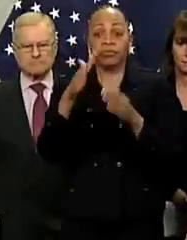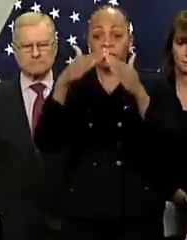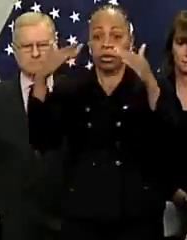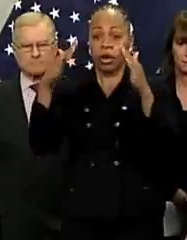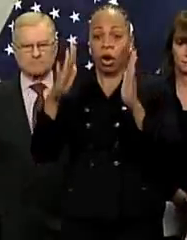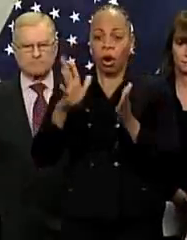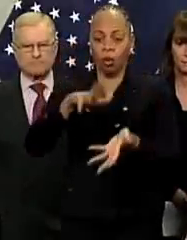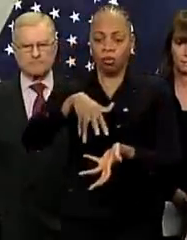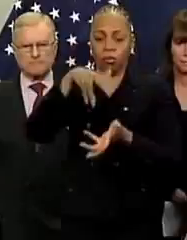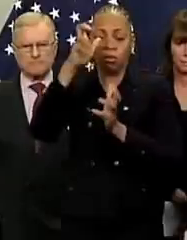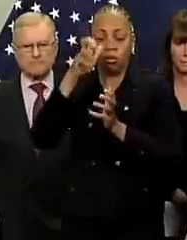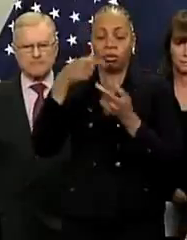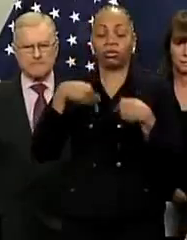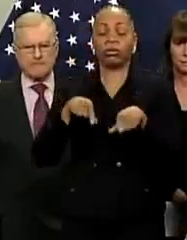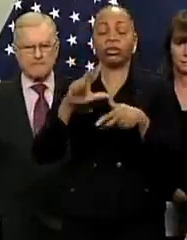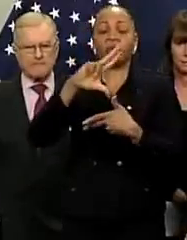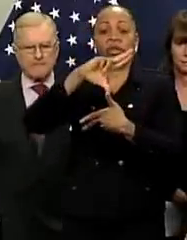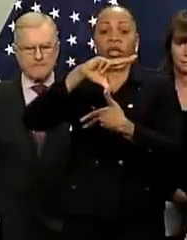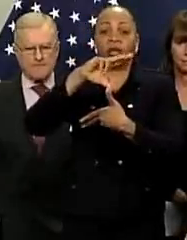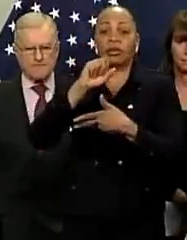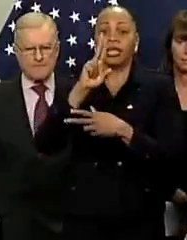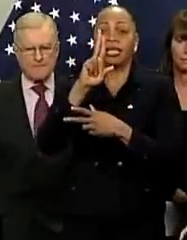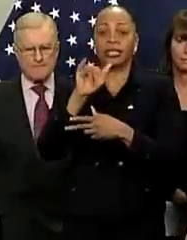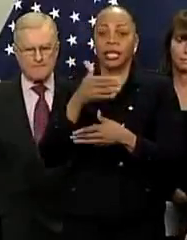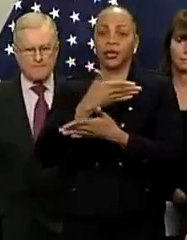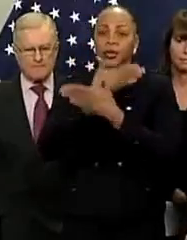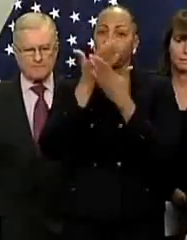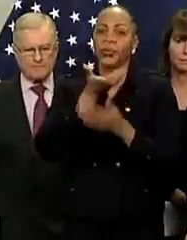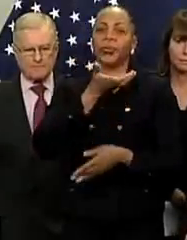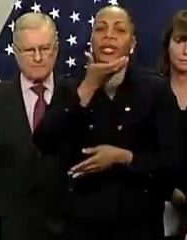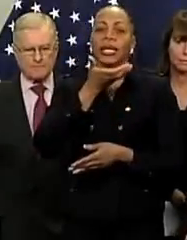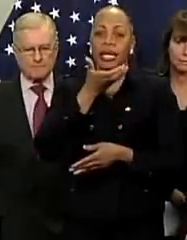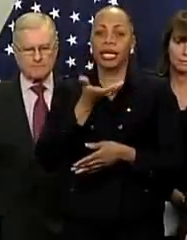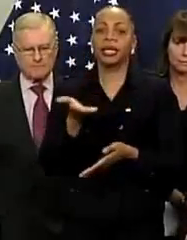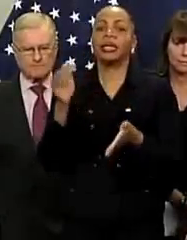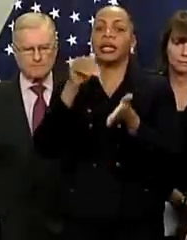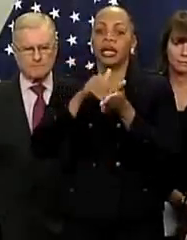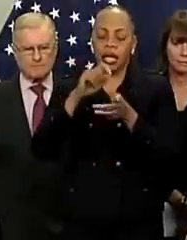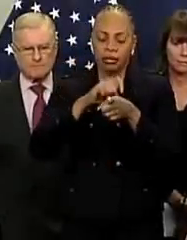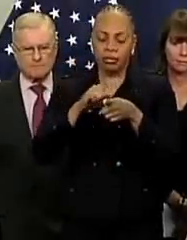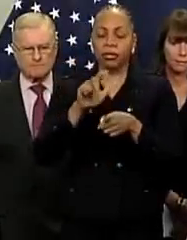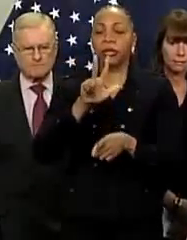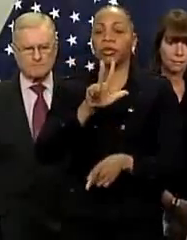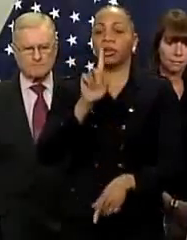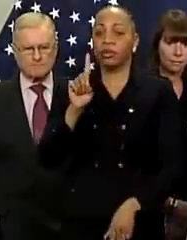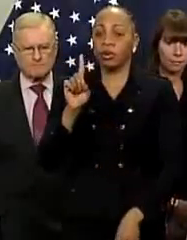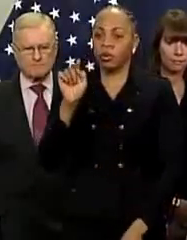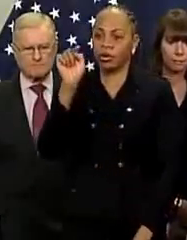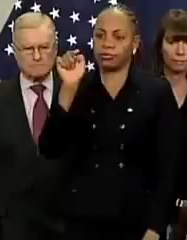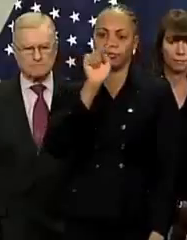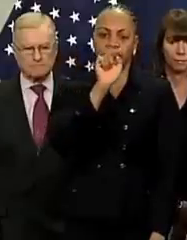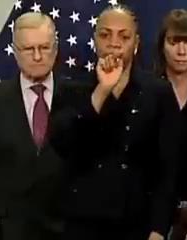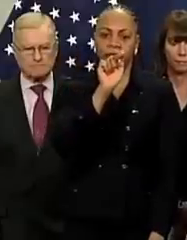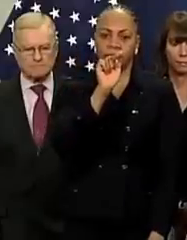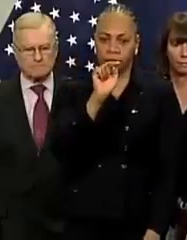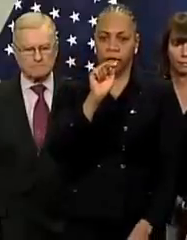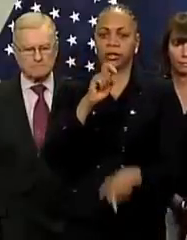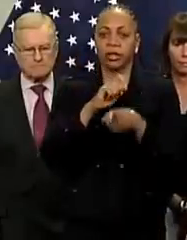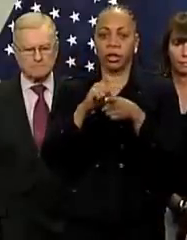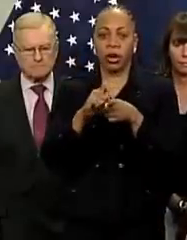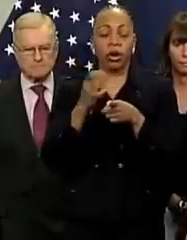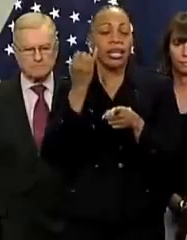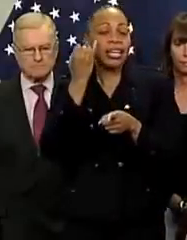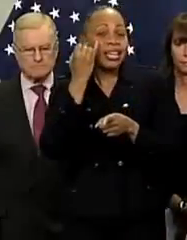Sandy and still without heat uh call 311 and we'll be sure to find you shelter and certainly if you were someone uh you see has